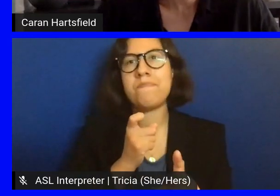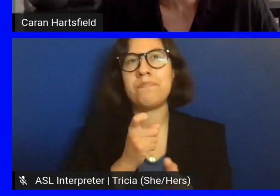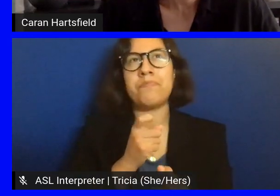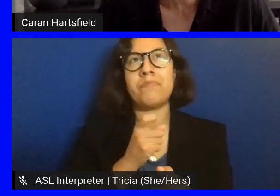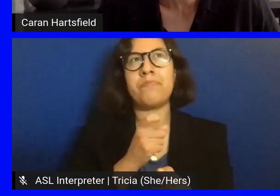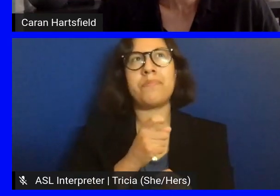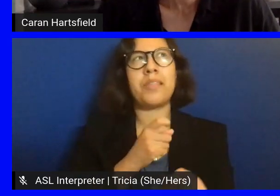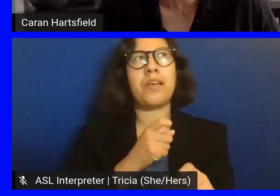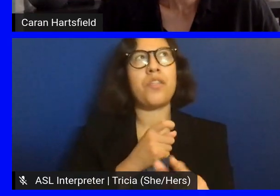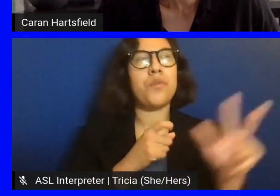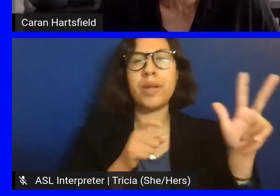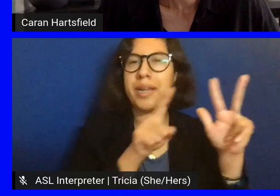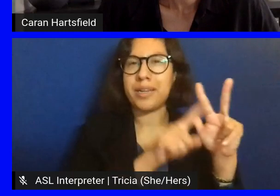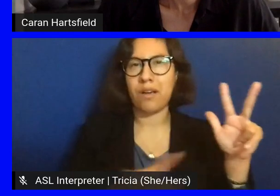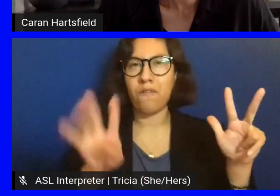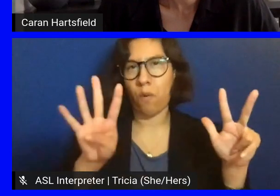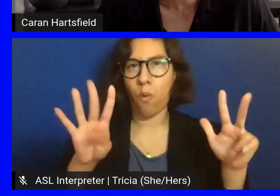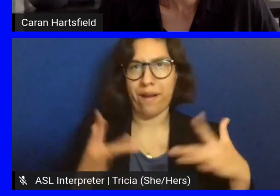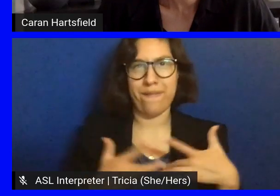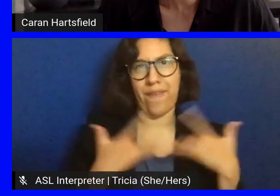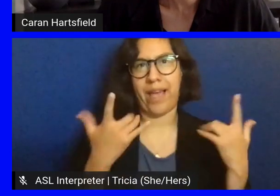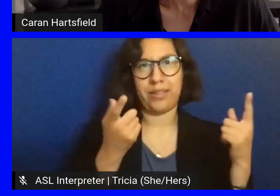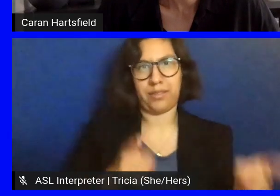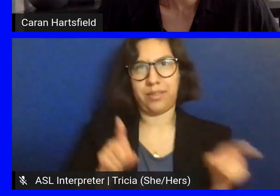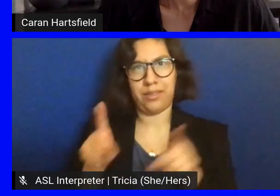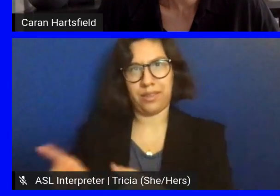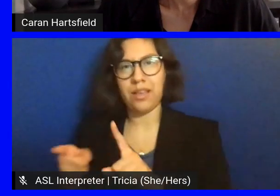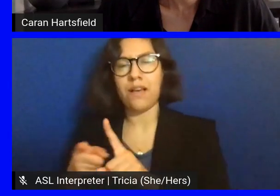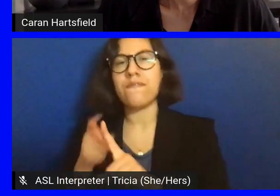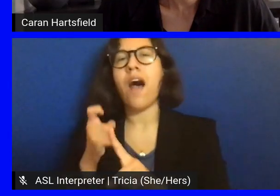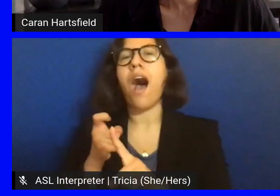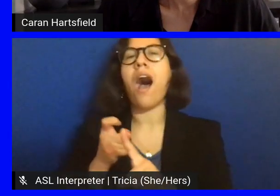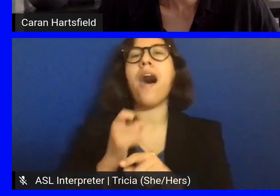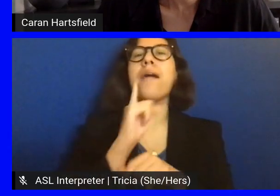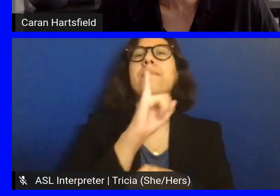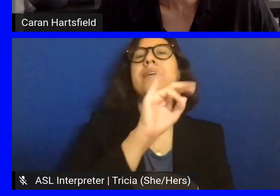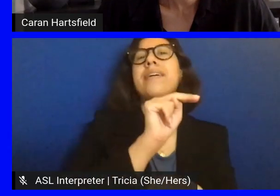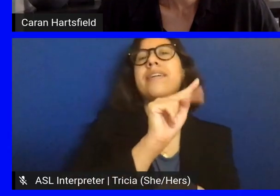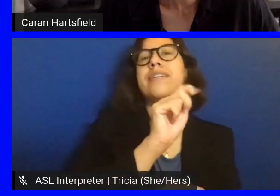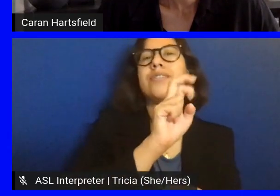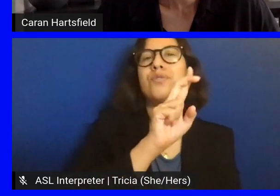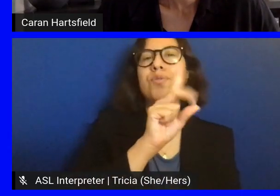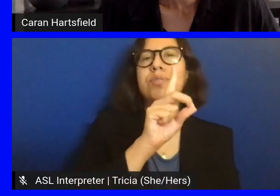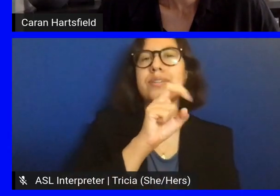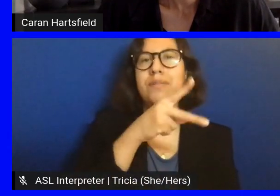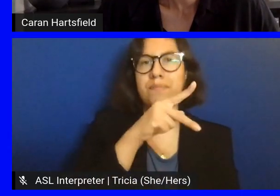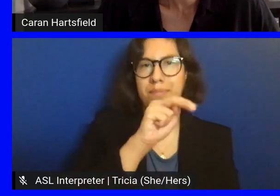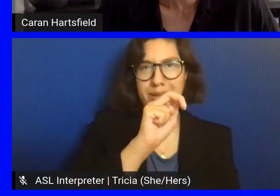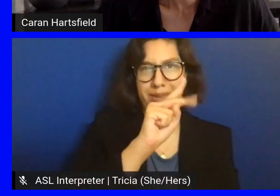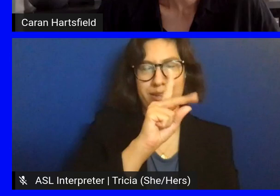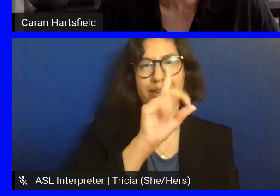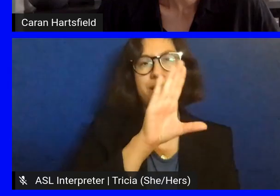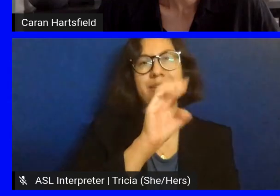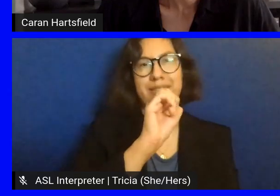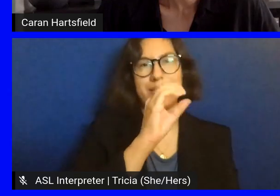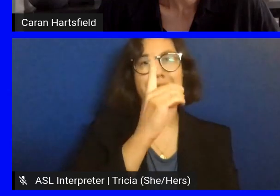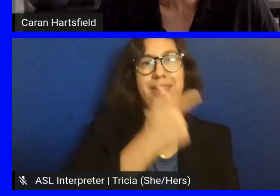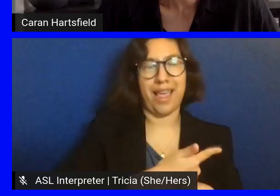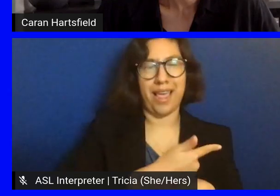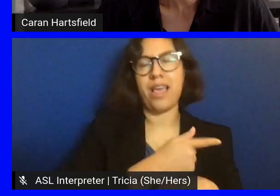3 to 4 on the ground events, which have ranged from Interdependence Day and Juneteenth